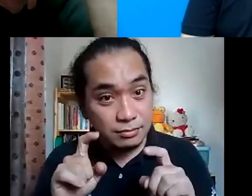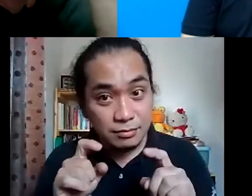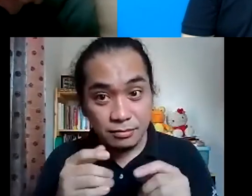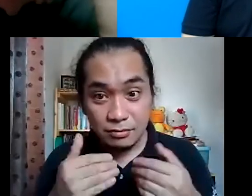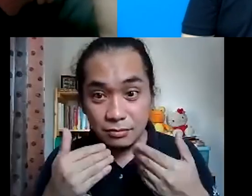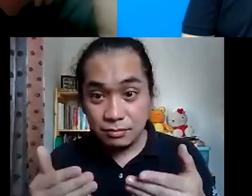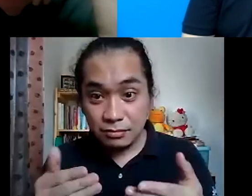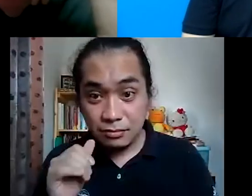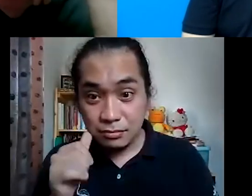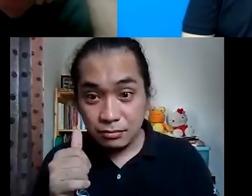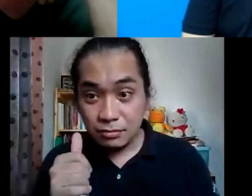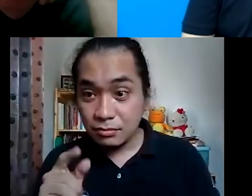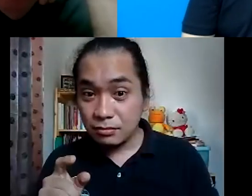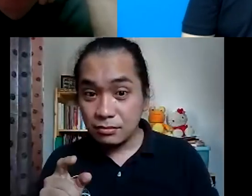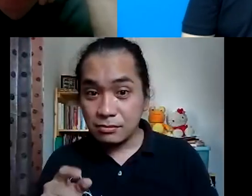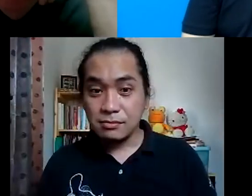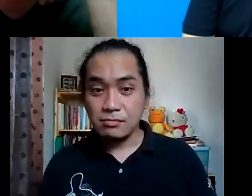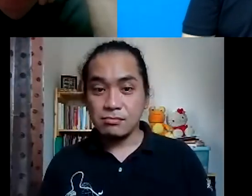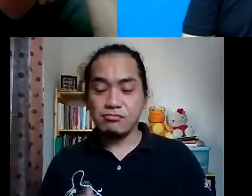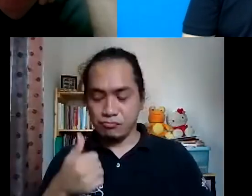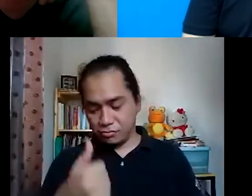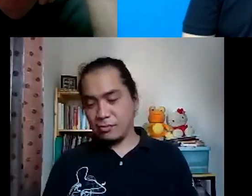Well, I guess anyone have any questions?